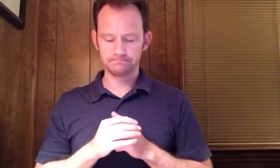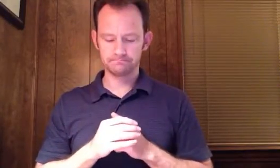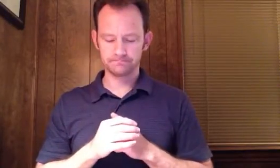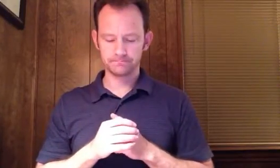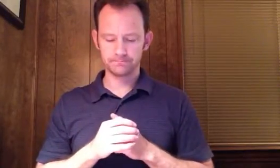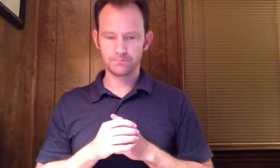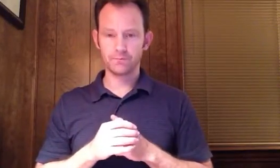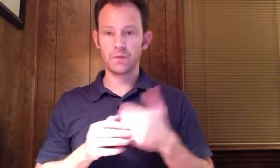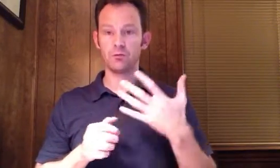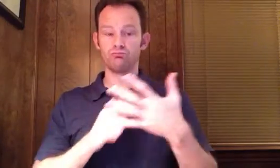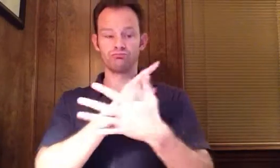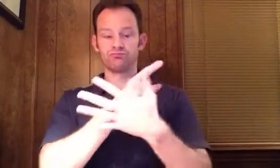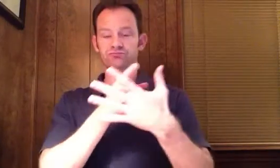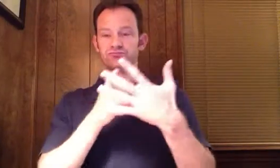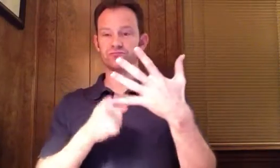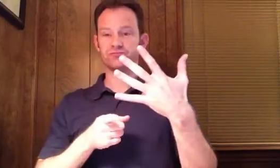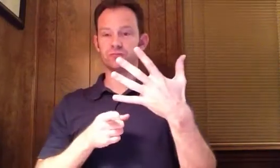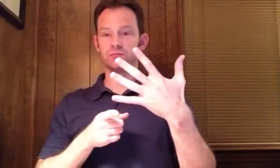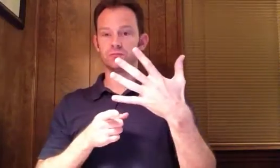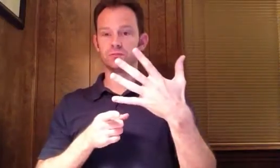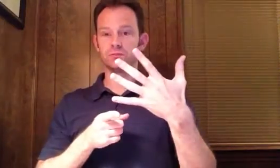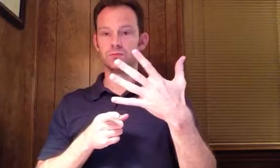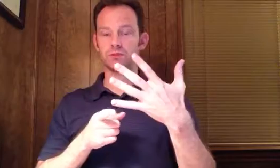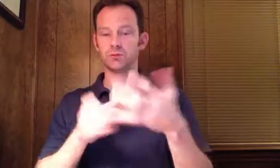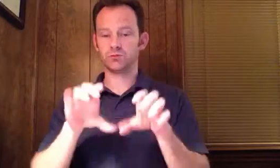There are 5 types of chemical reactions that we're going to explore in this lesson.